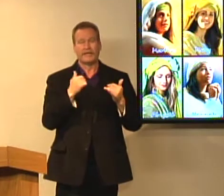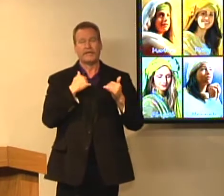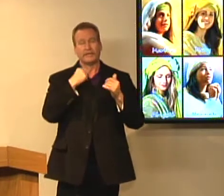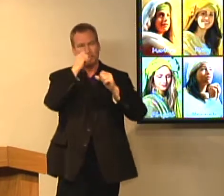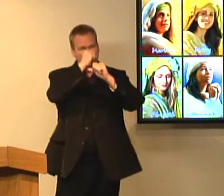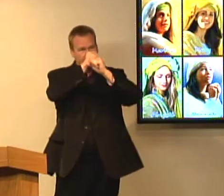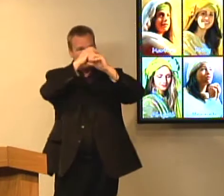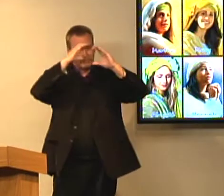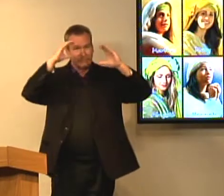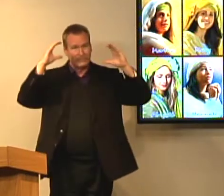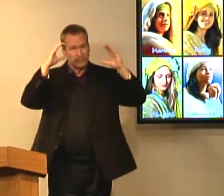Your Mother.